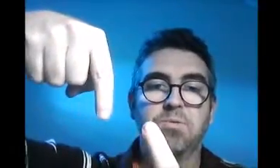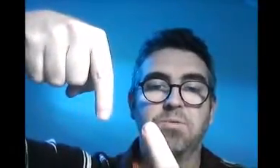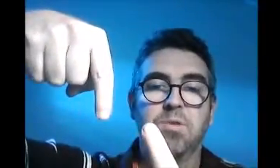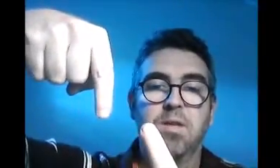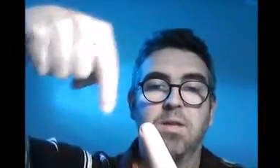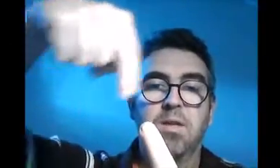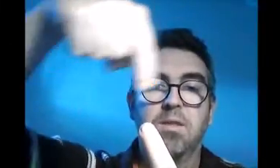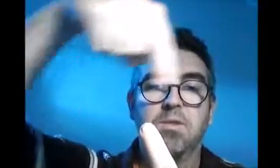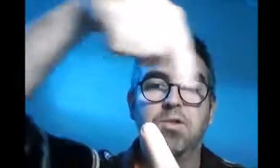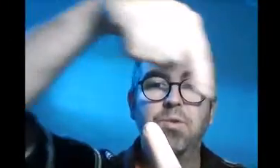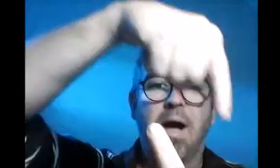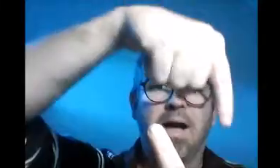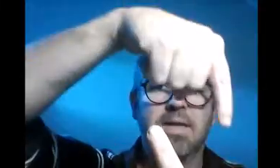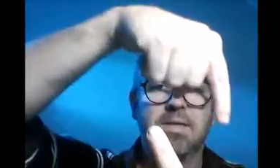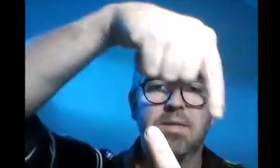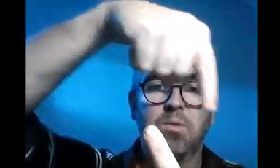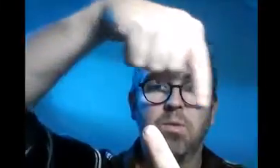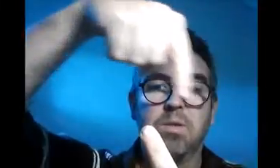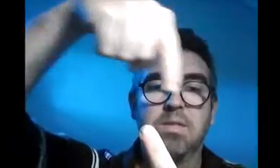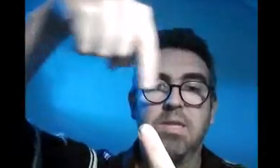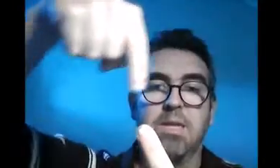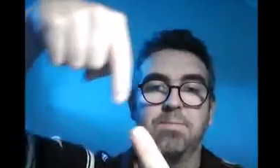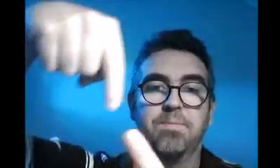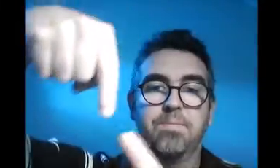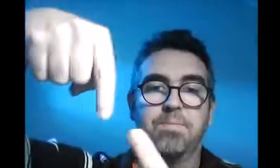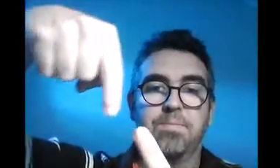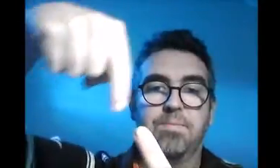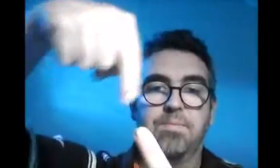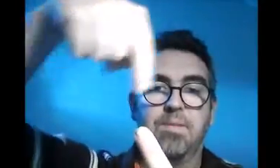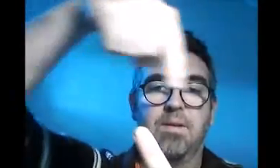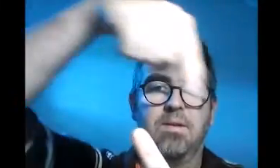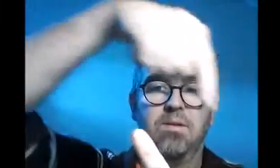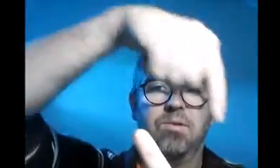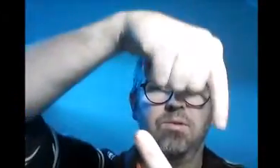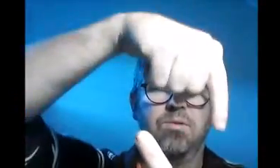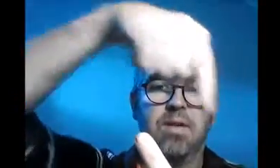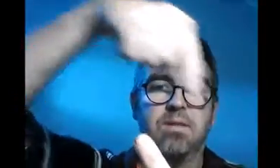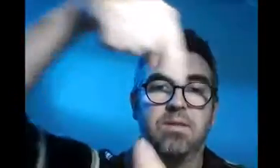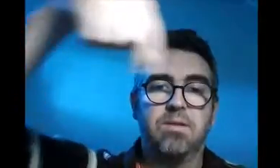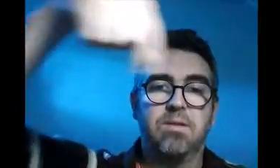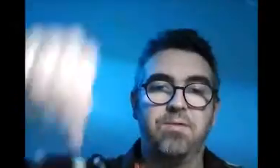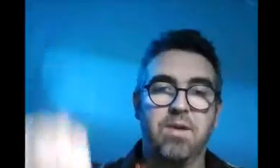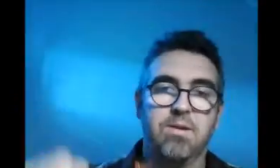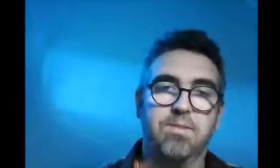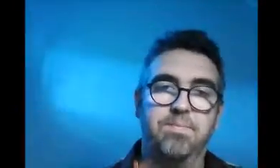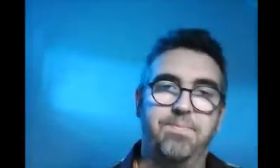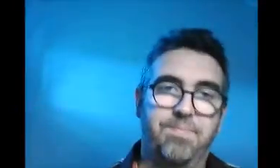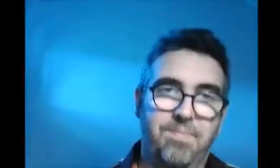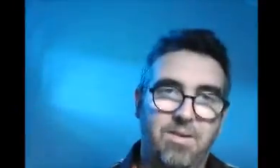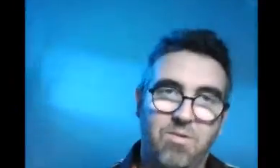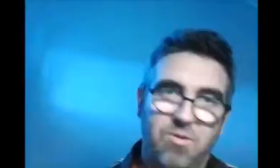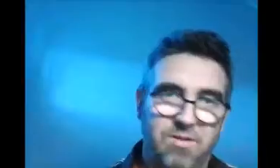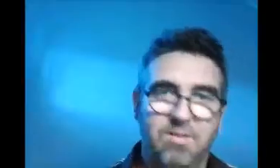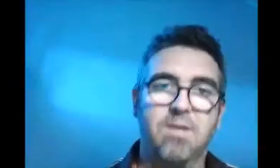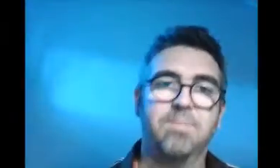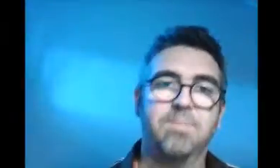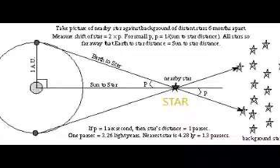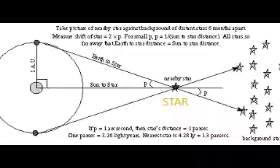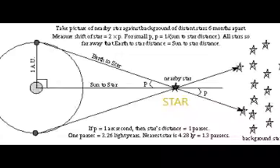to the two eyes we will see to look at the finger or the star.